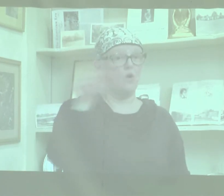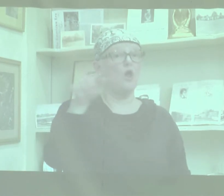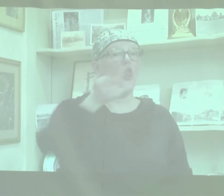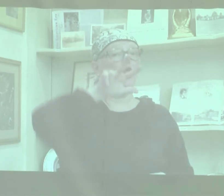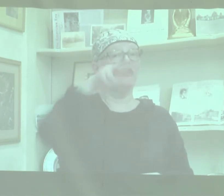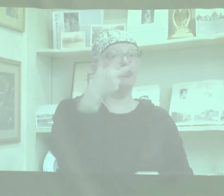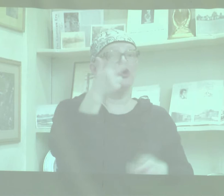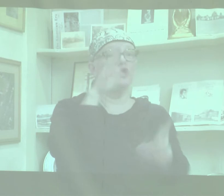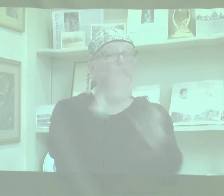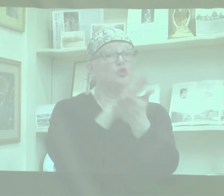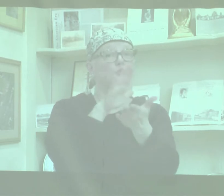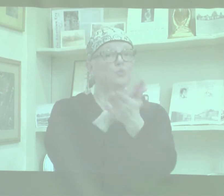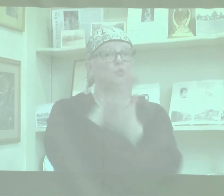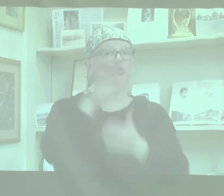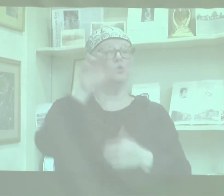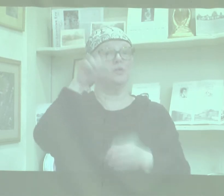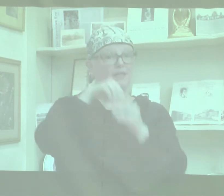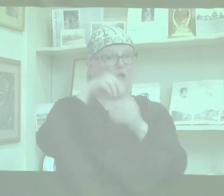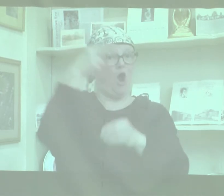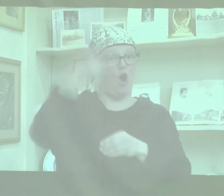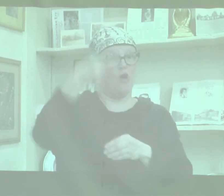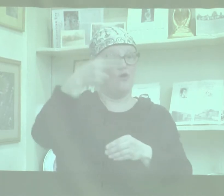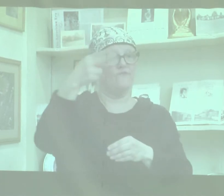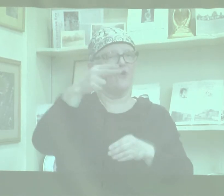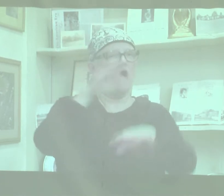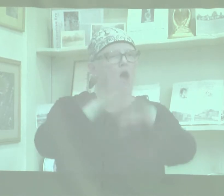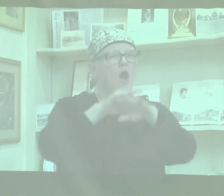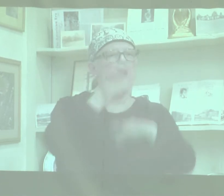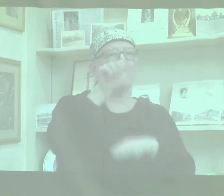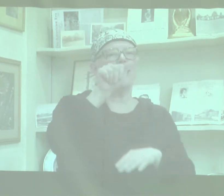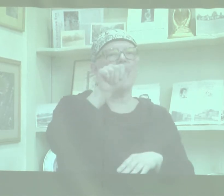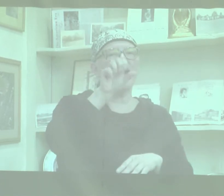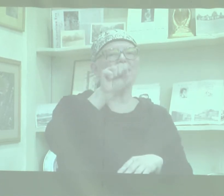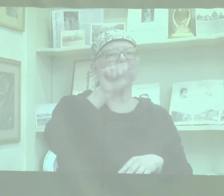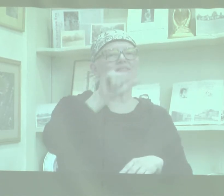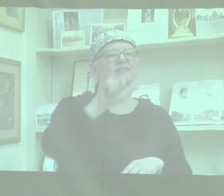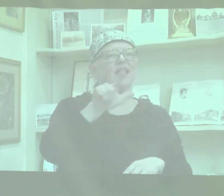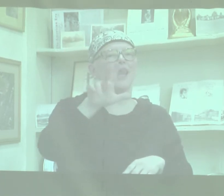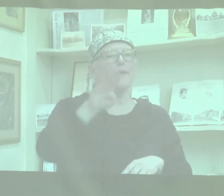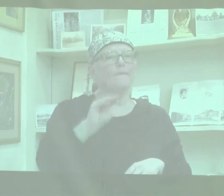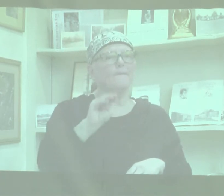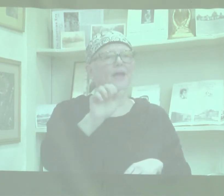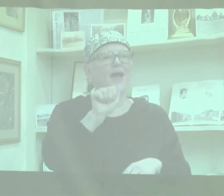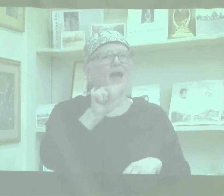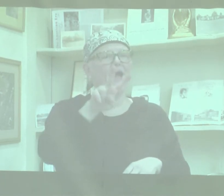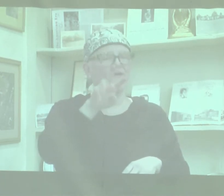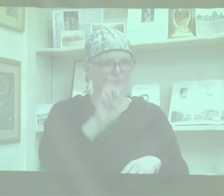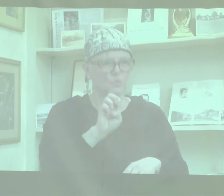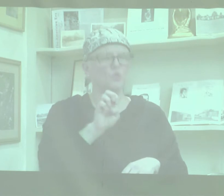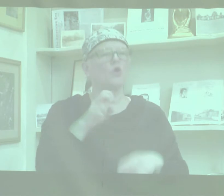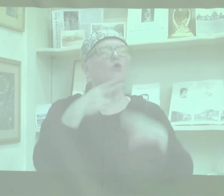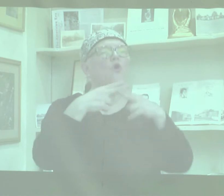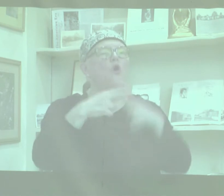In 1920, the third school for the deaf in Hartford was on Asylum Avenue.